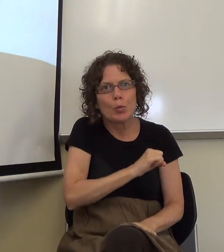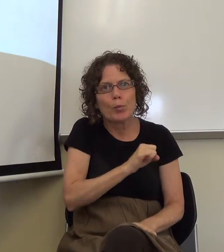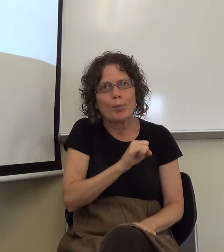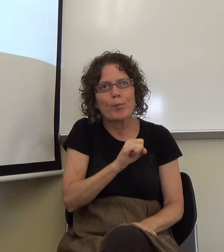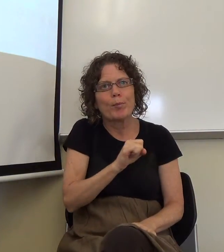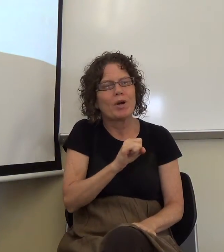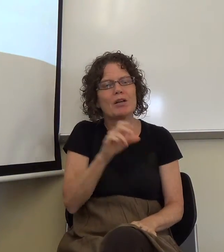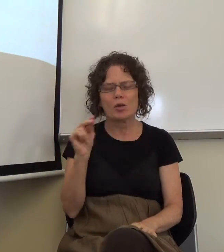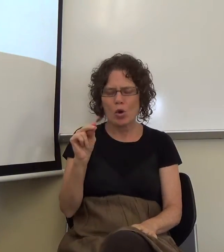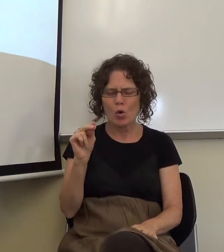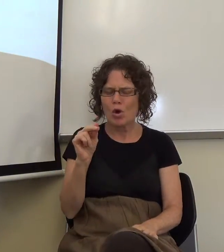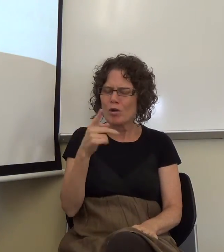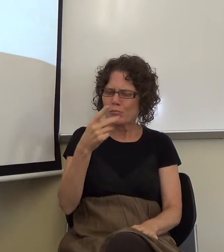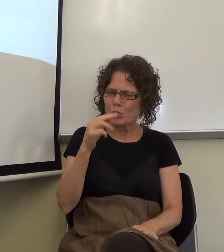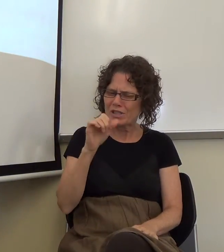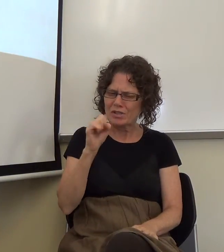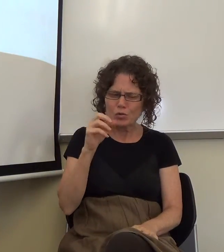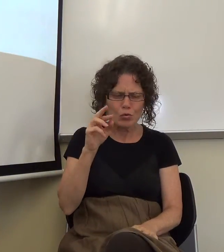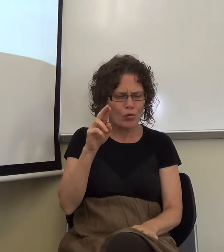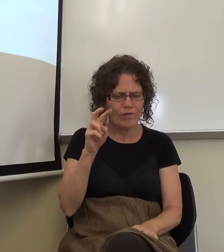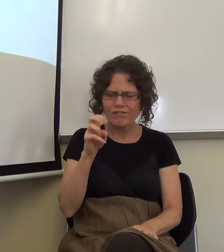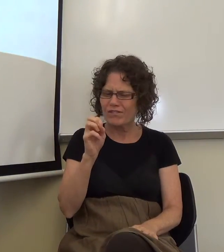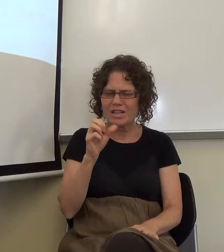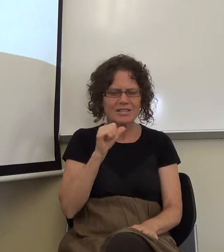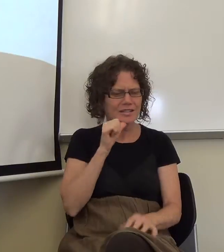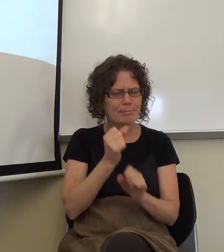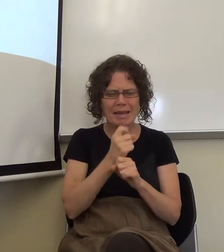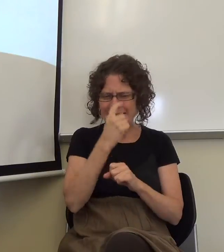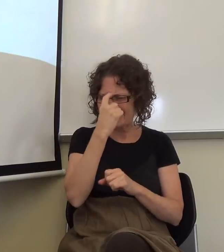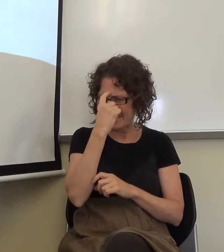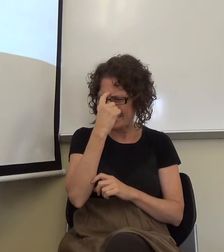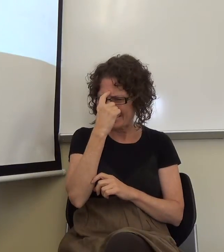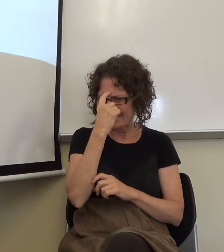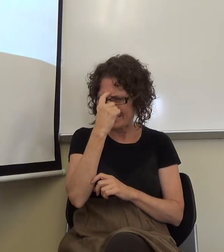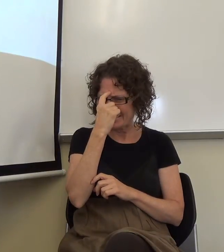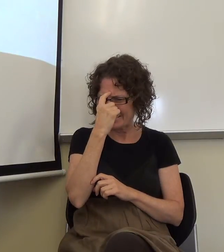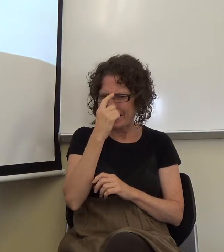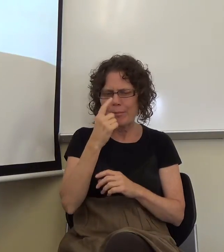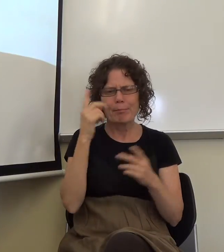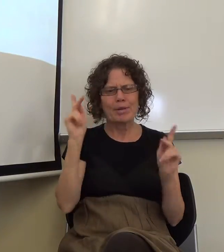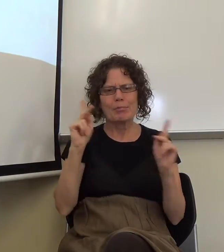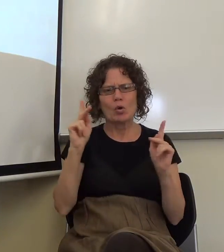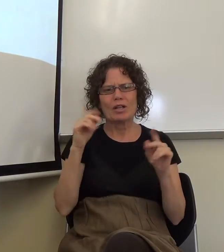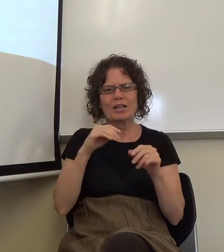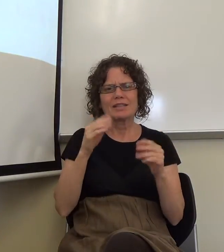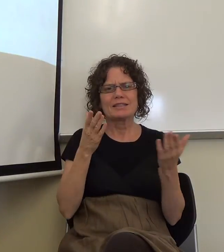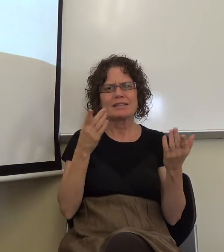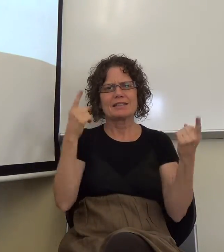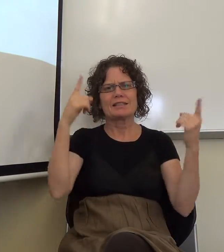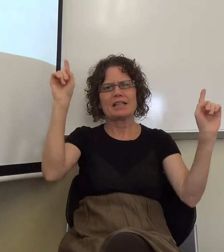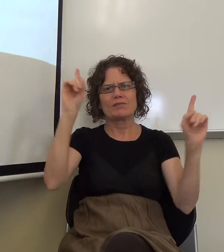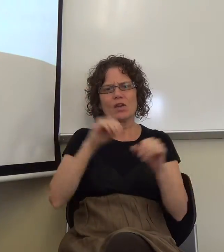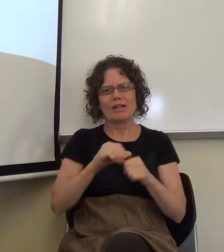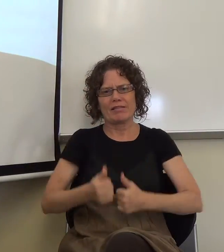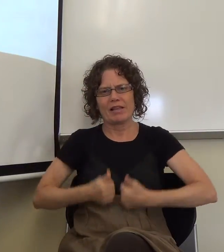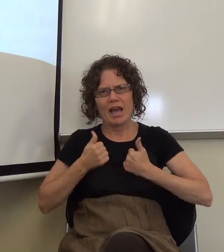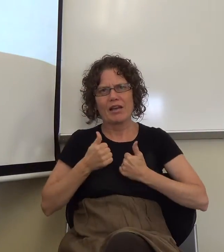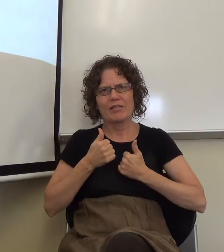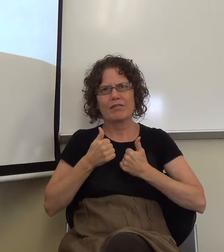preserve wouldn't make sense there. People who are successful in life preserve in the face of obstacles. That